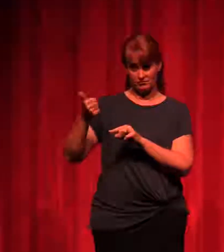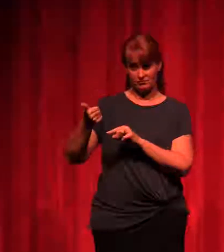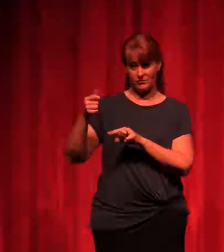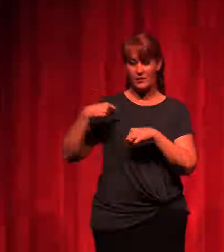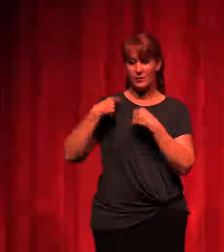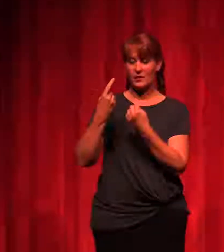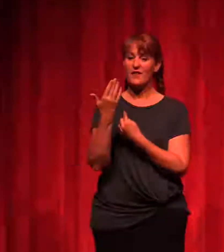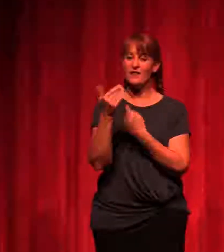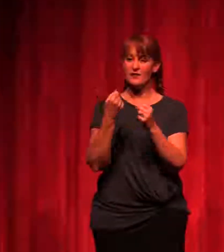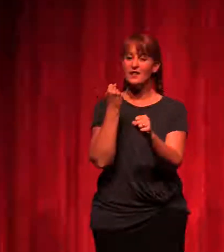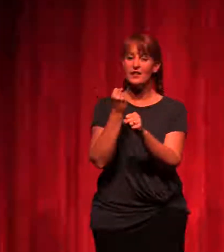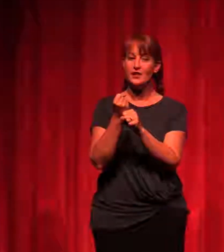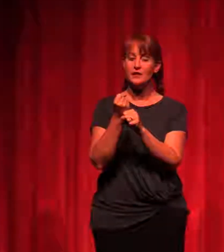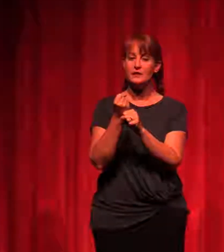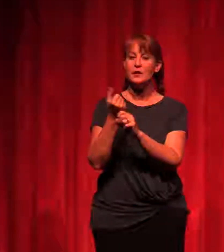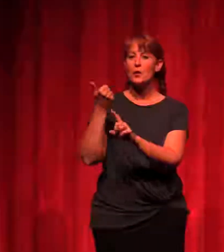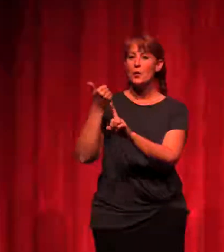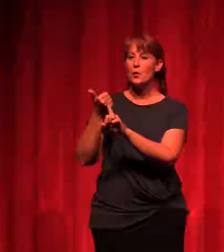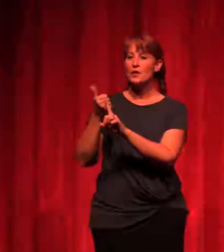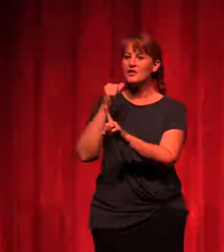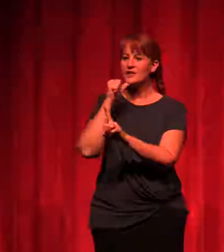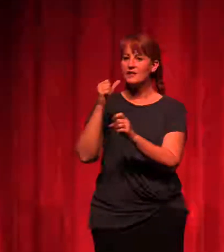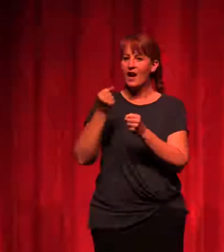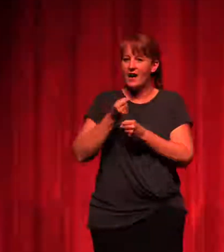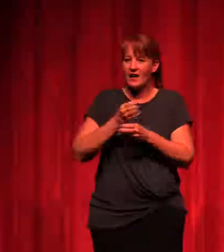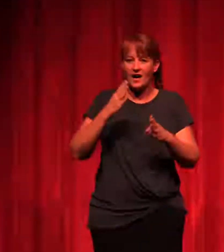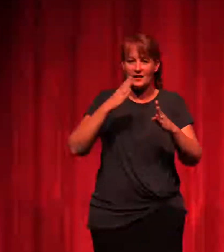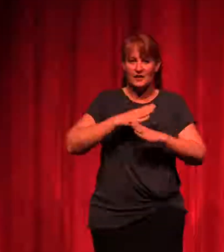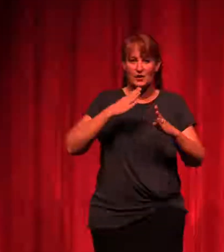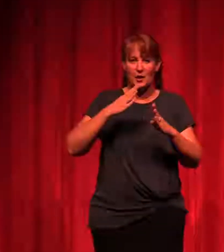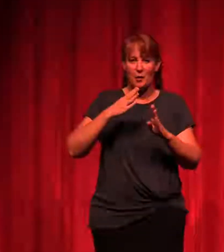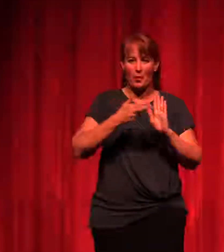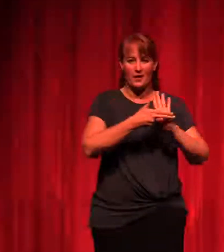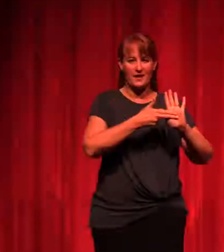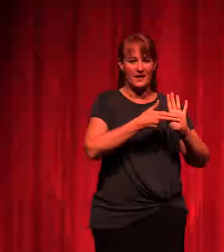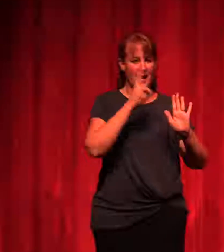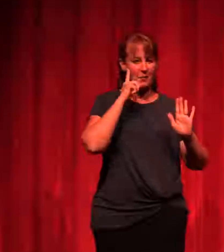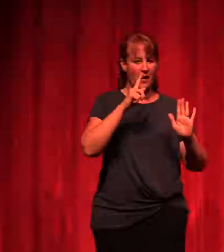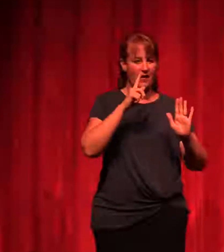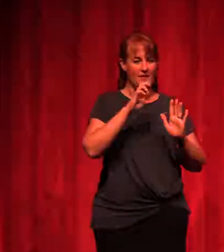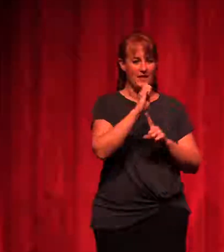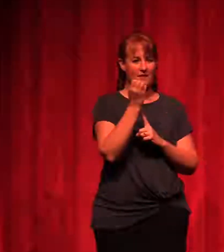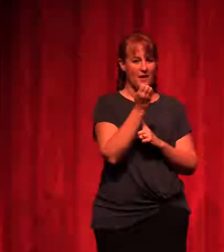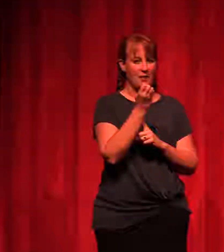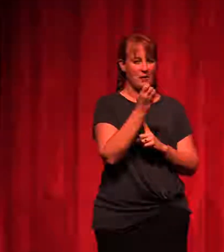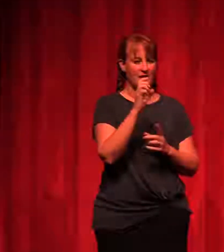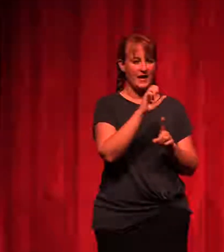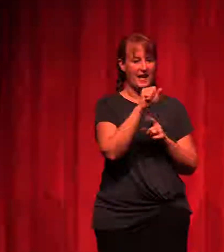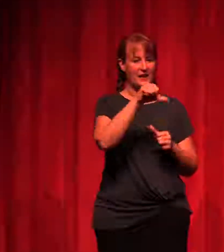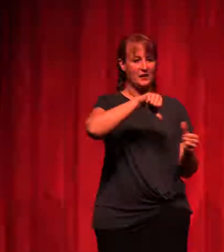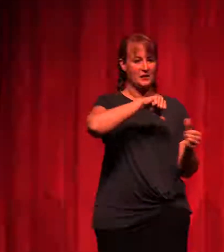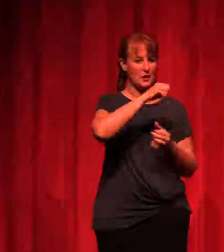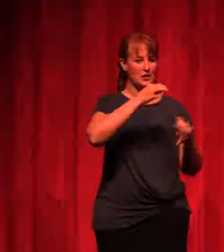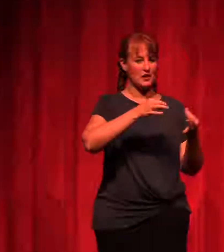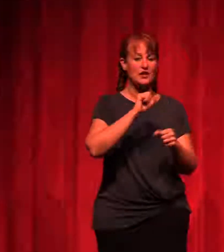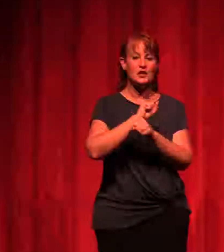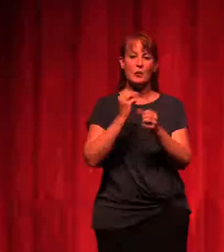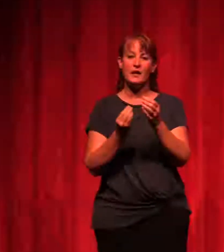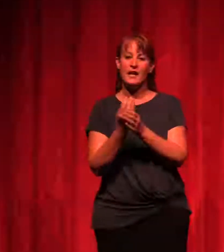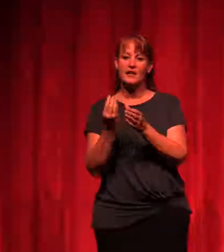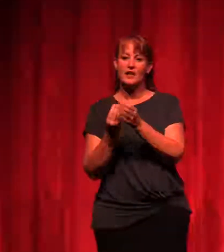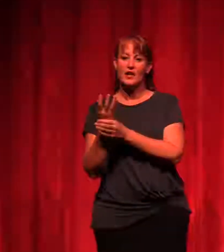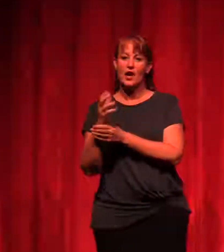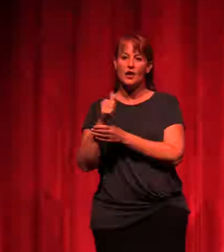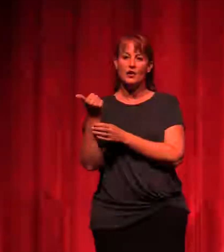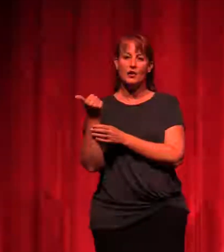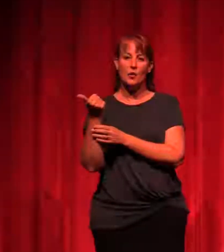years. When she's not causing trouble in the name of the environment and social justice, she's working in the garden or